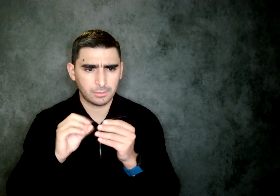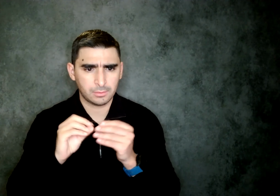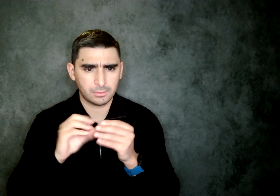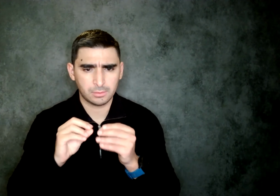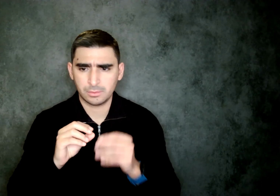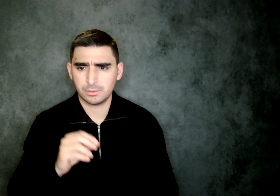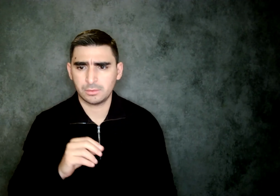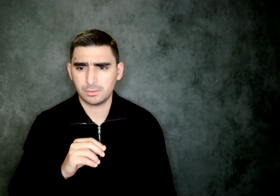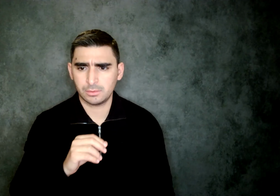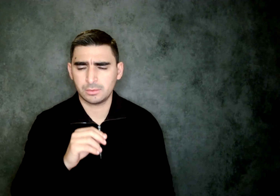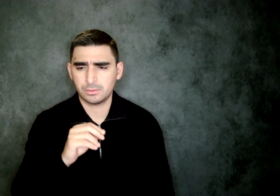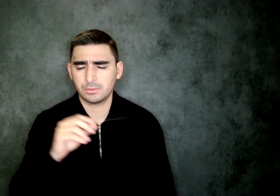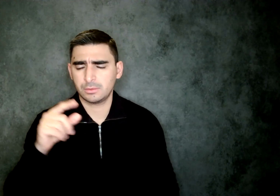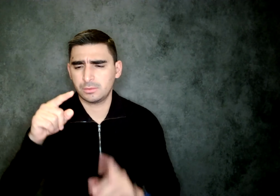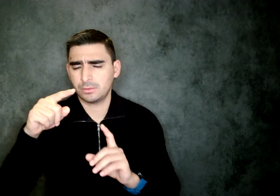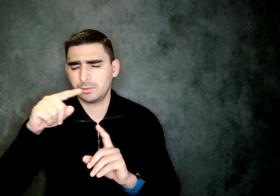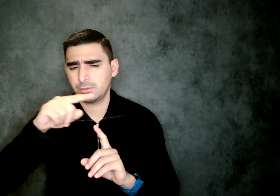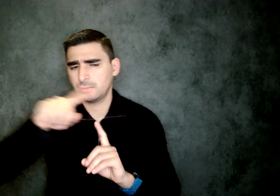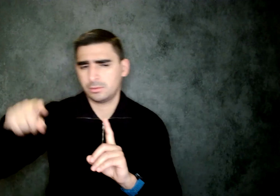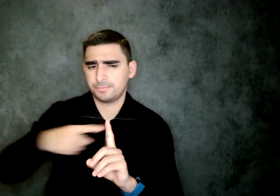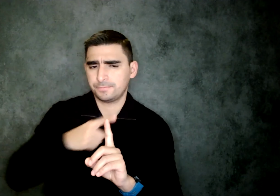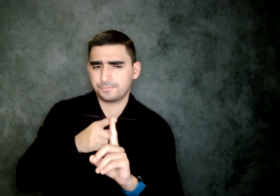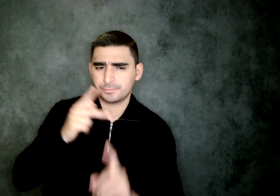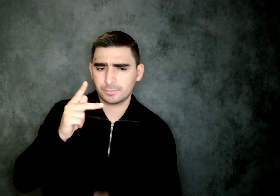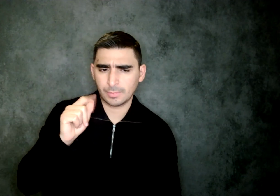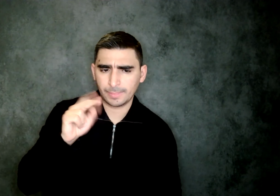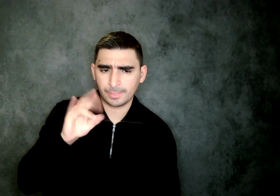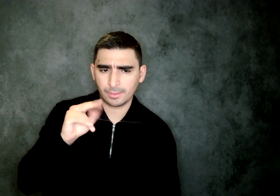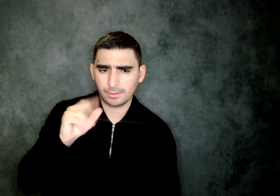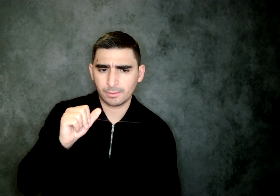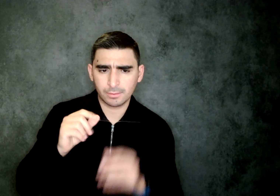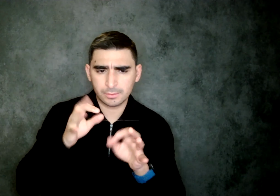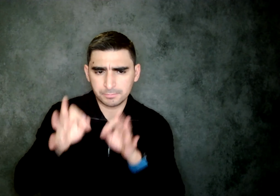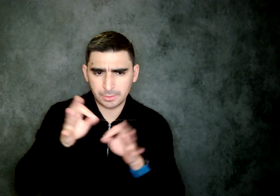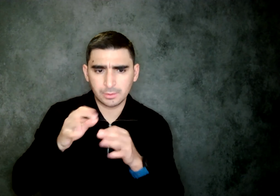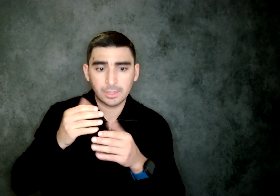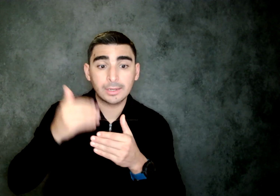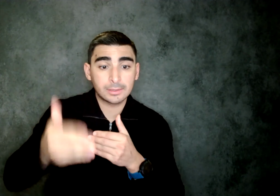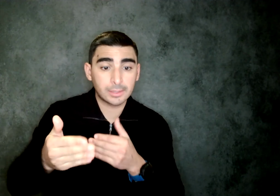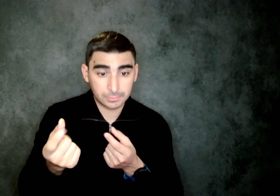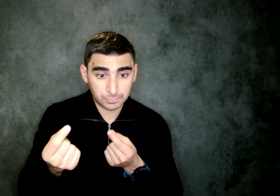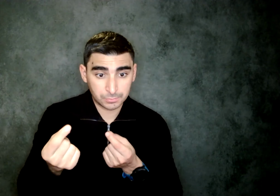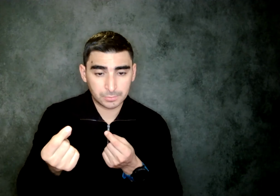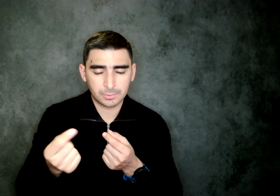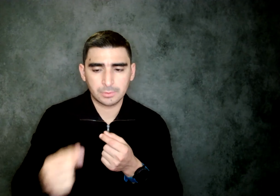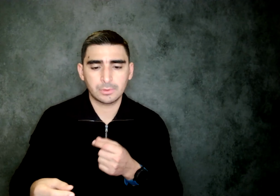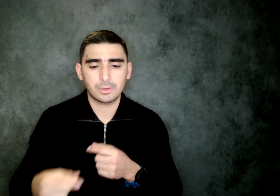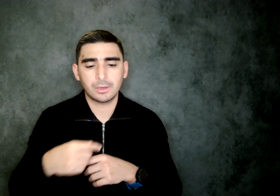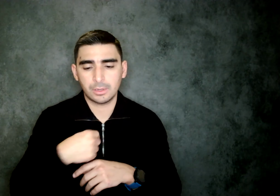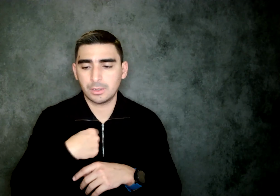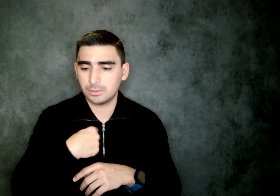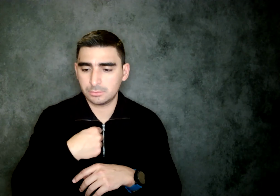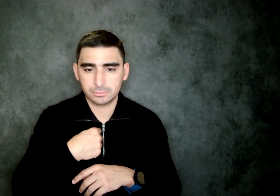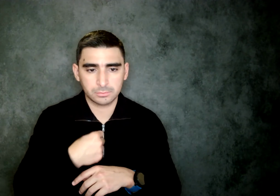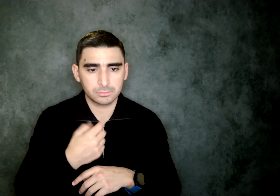I think back to Katrina's question about next steps. Again, I would like us to